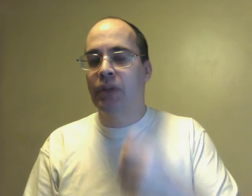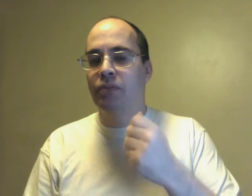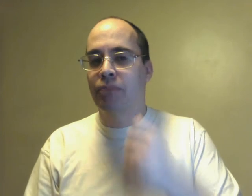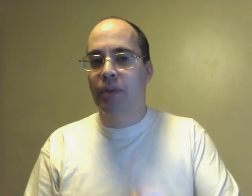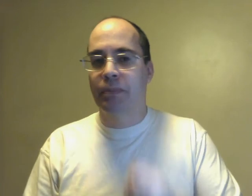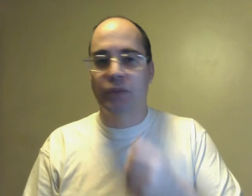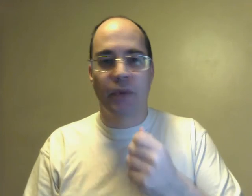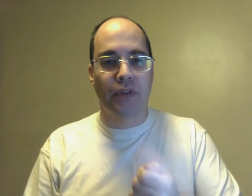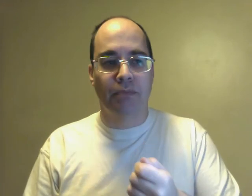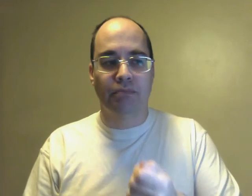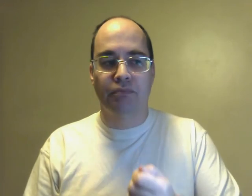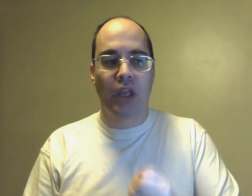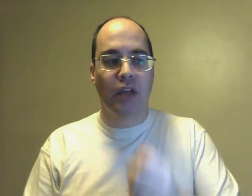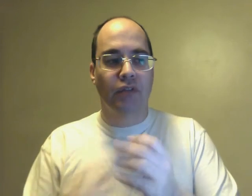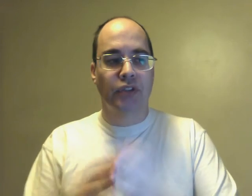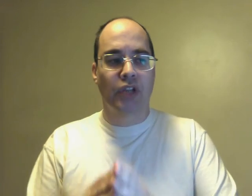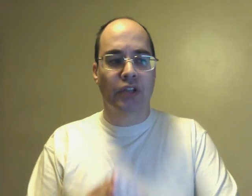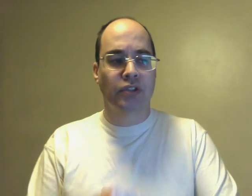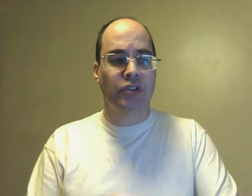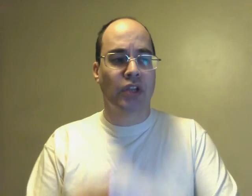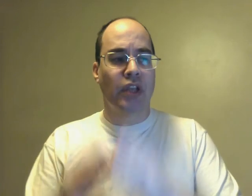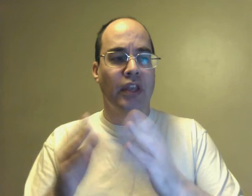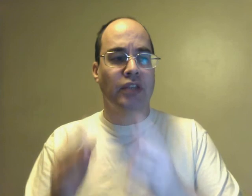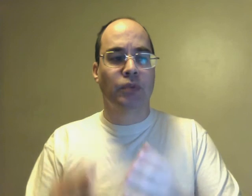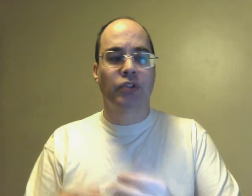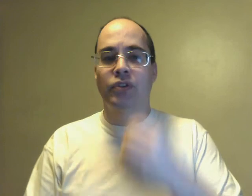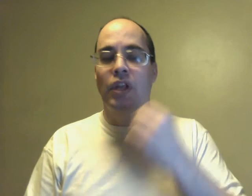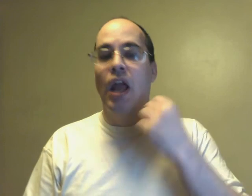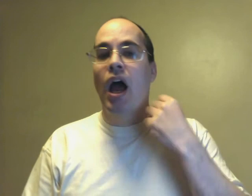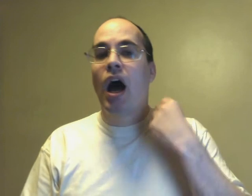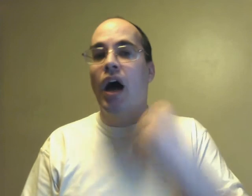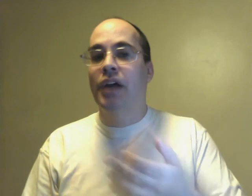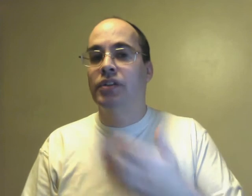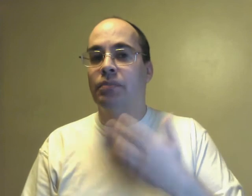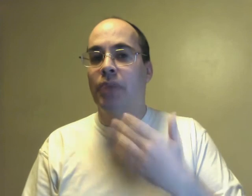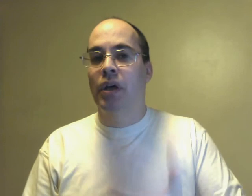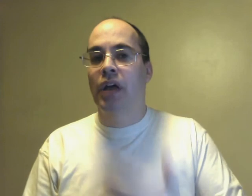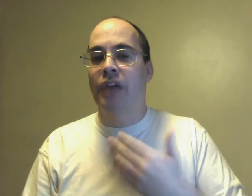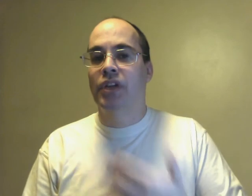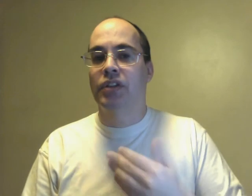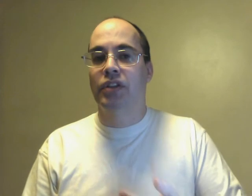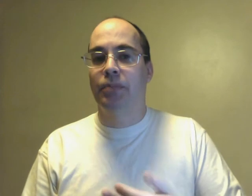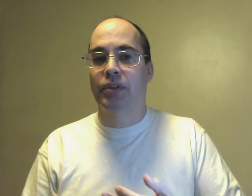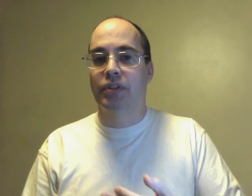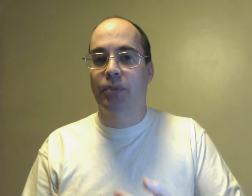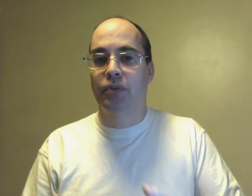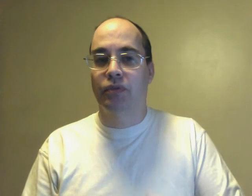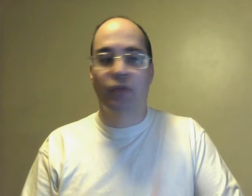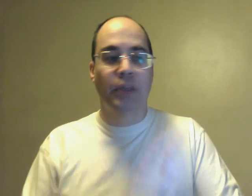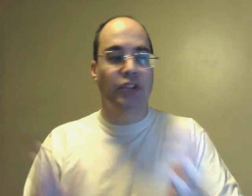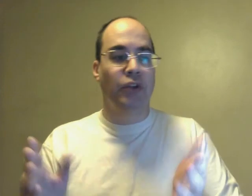fundamental problems with them. For starters, there's what's known as the Heisenberg uncertainty principle, for which you have